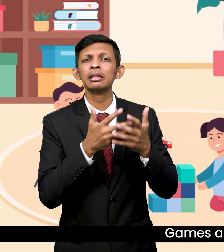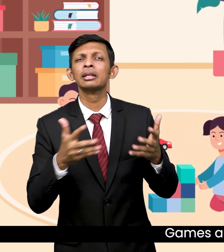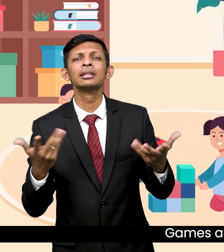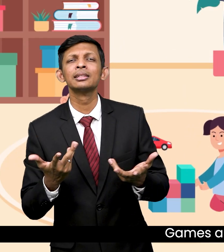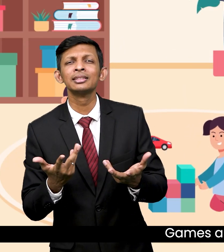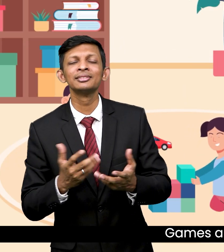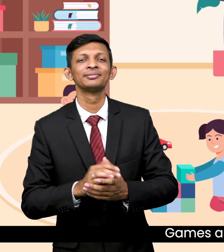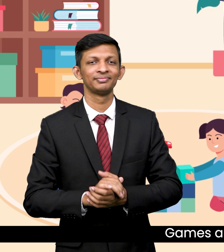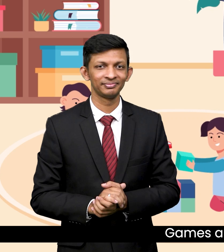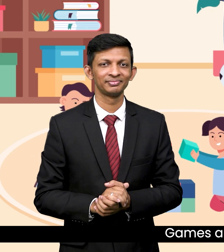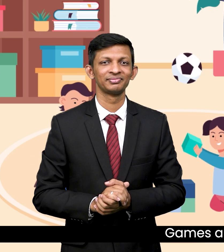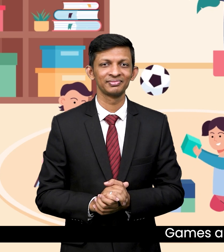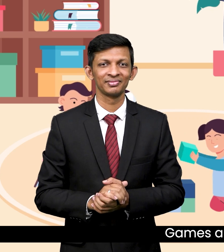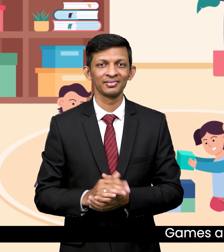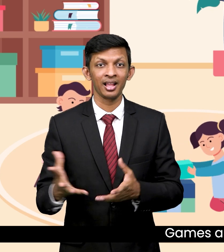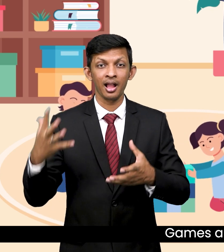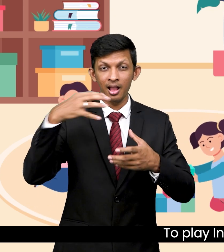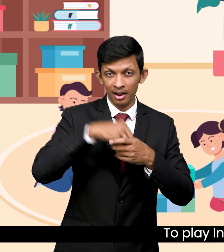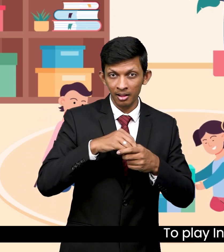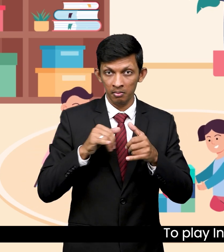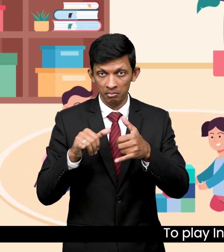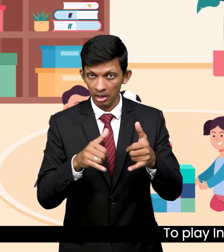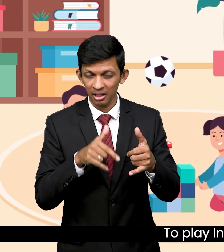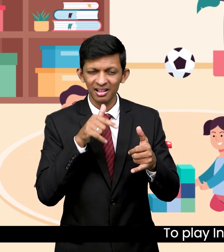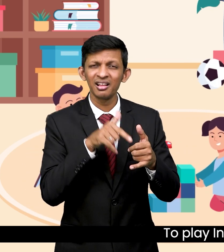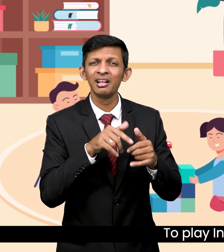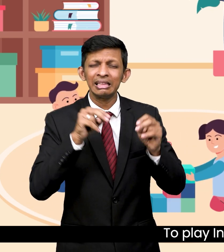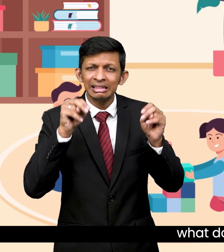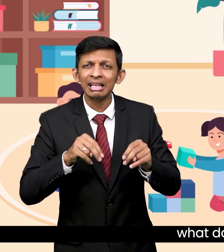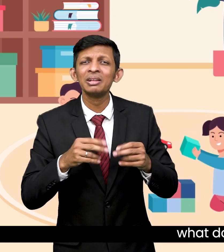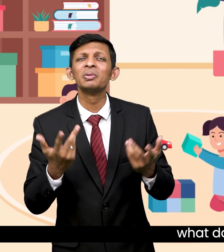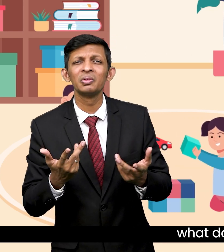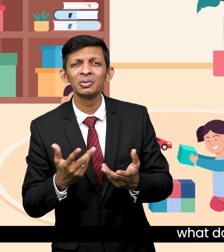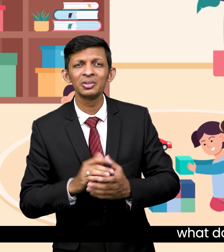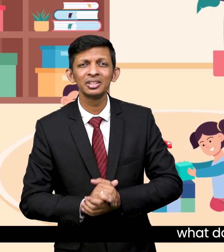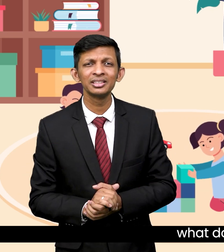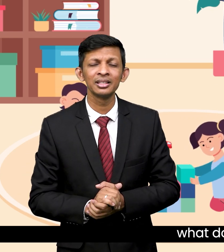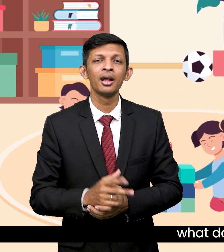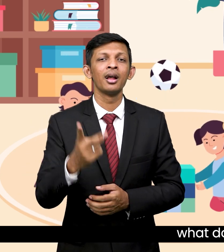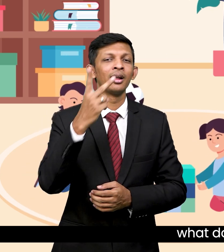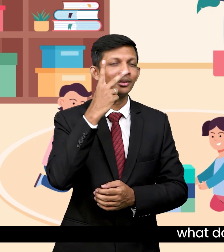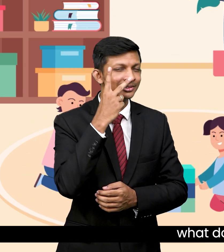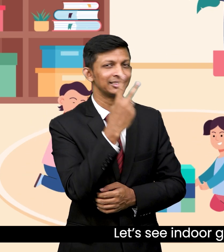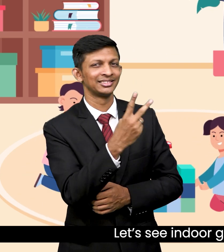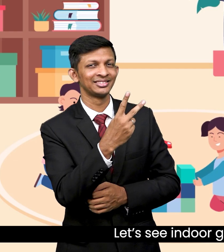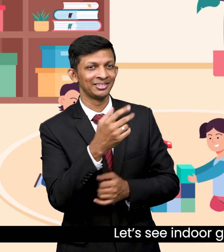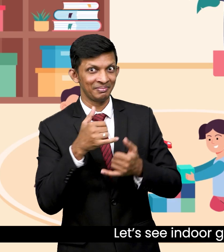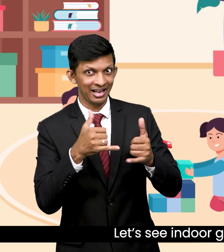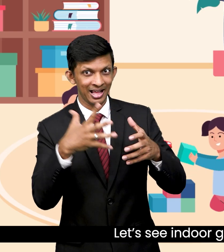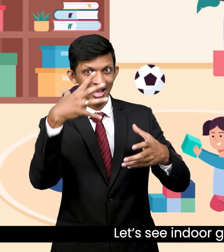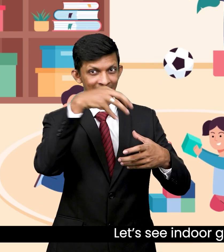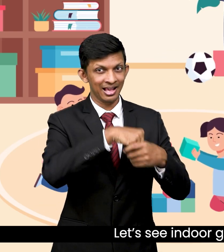Games and materials. To play indoor games, what do we need? Let's